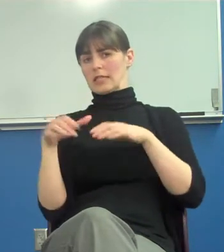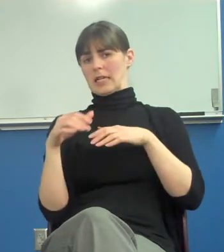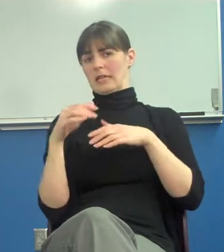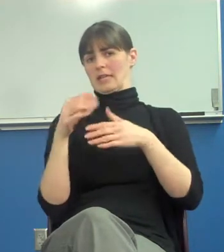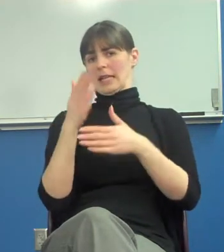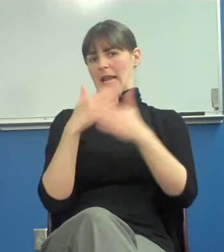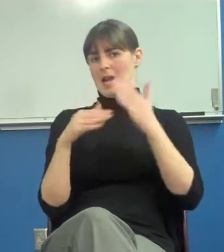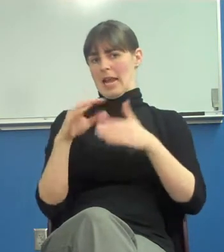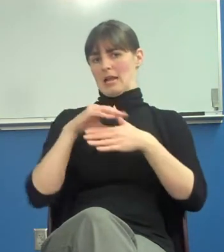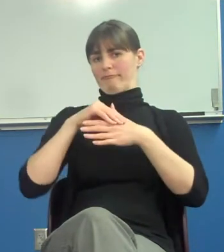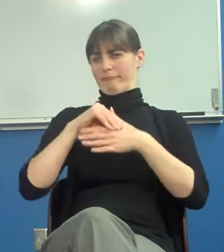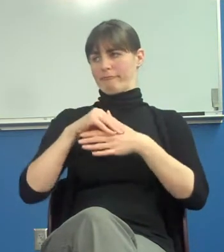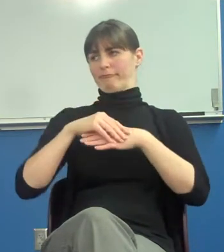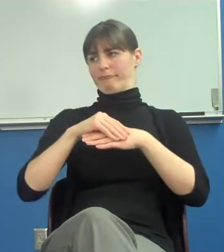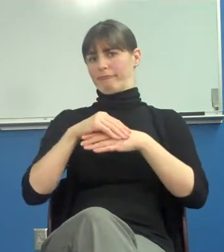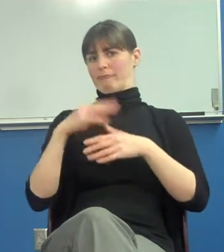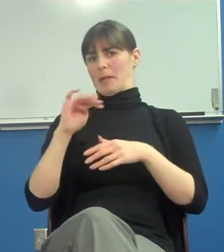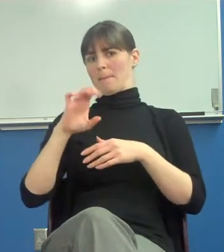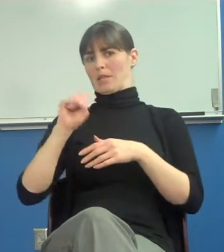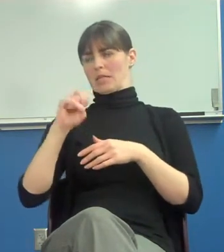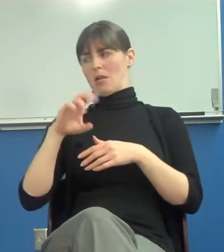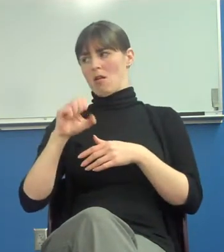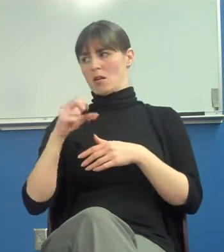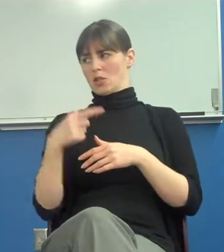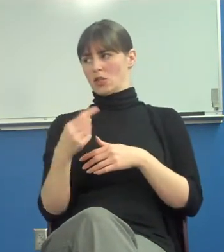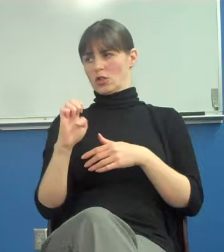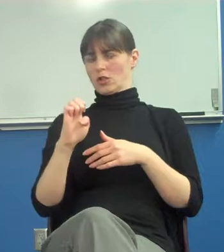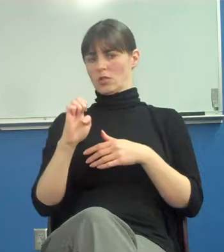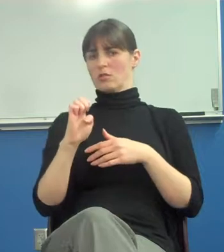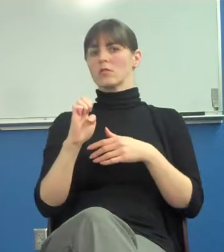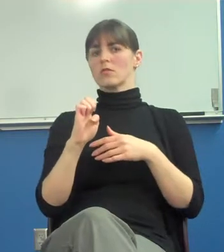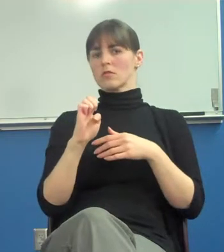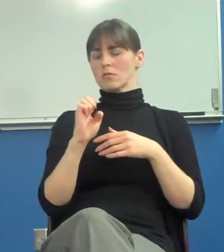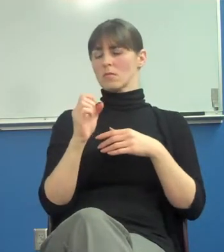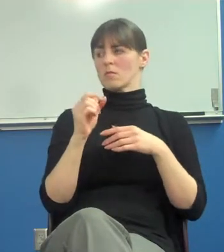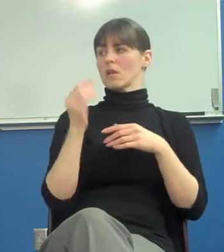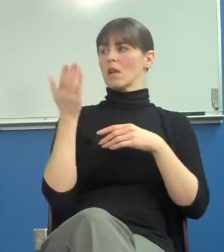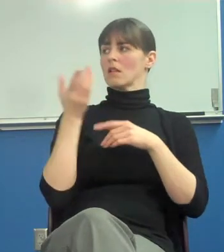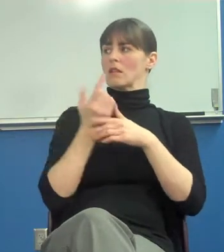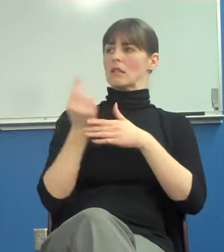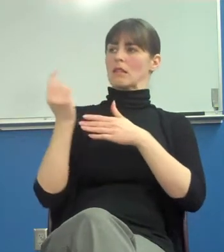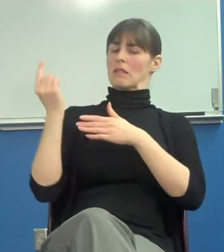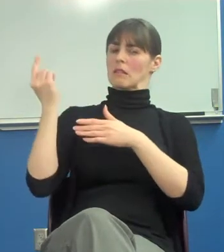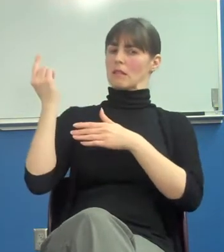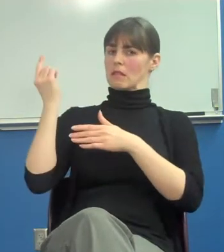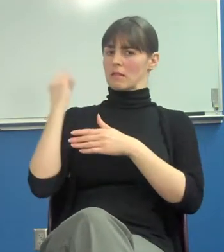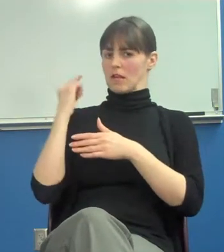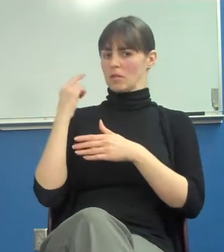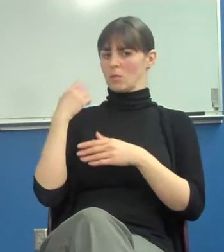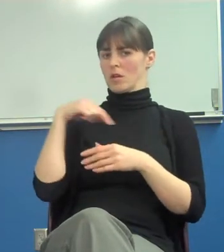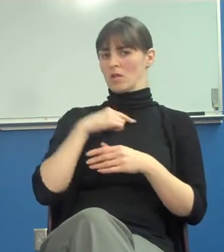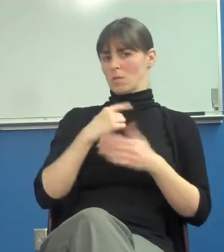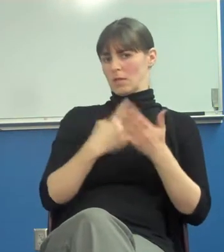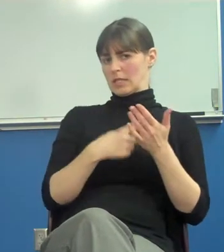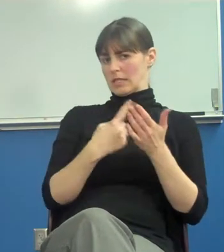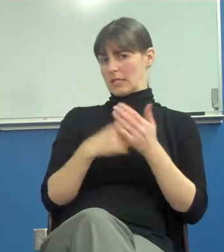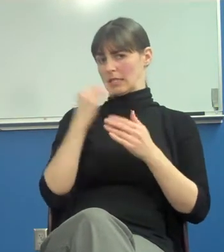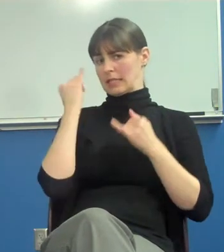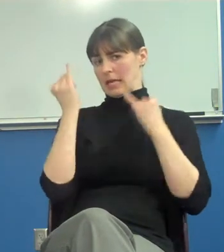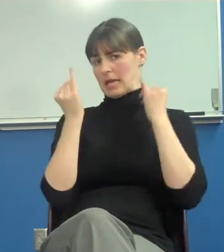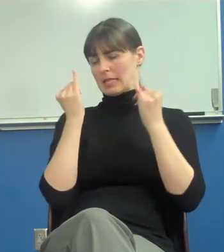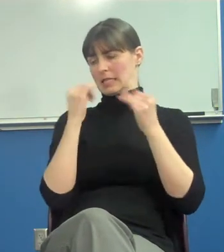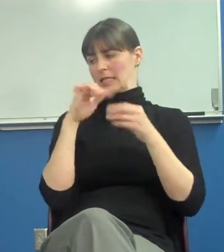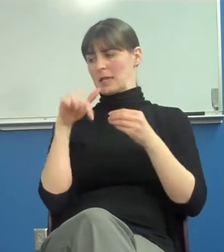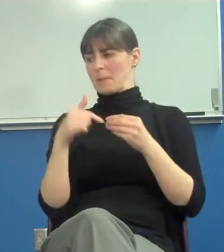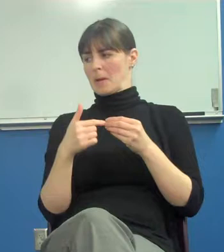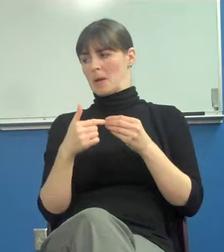massages. This year, as far as the officers, last week we kind of brought up the idea again of doing